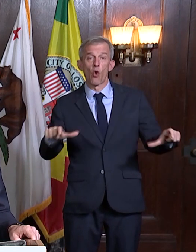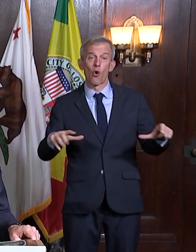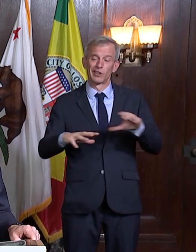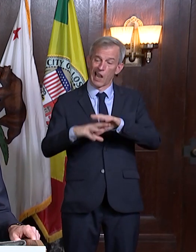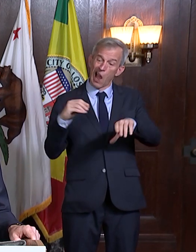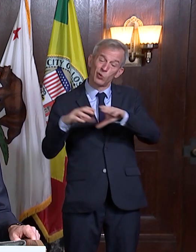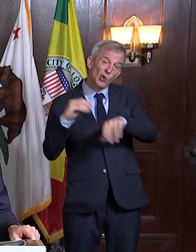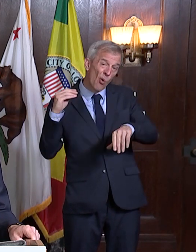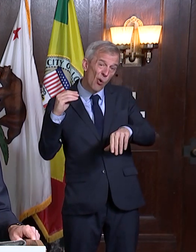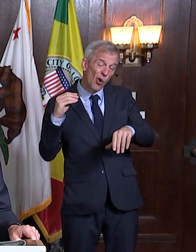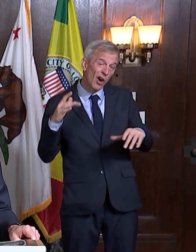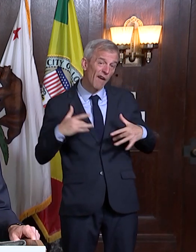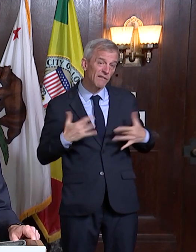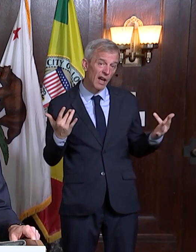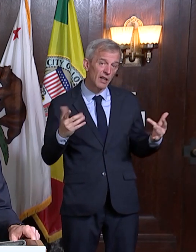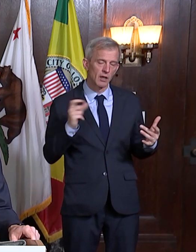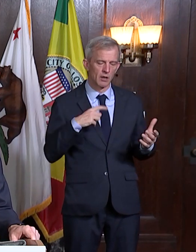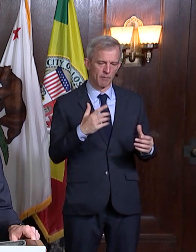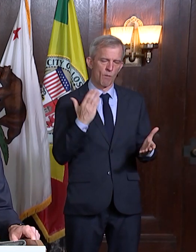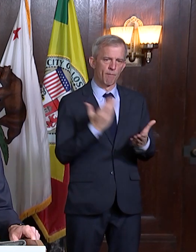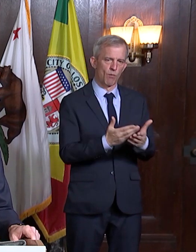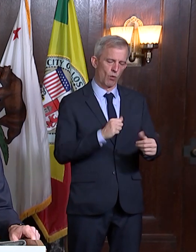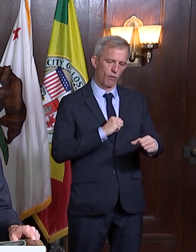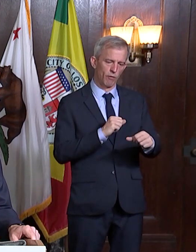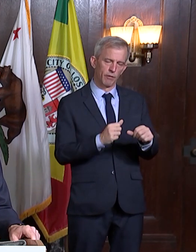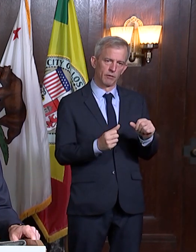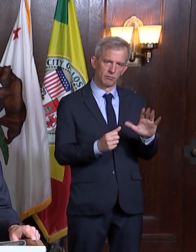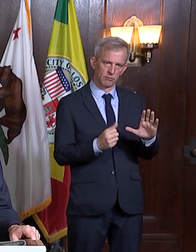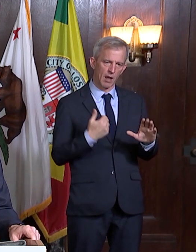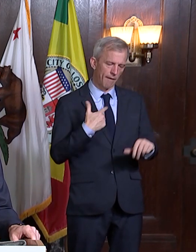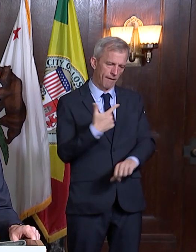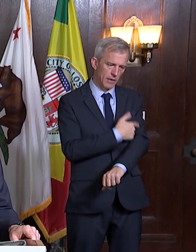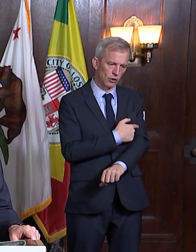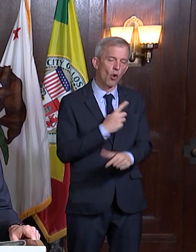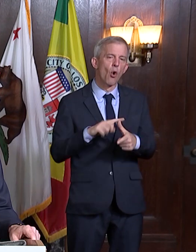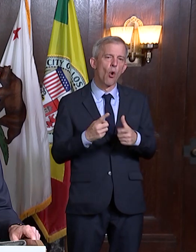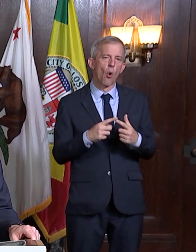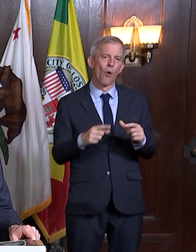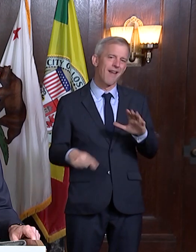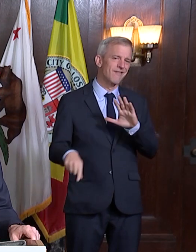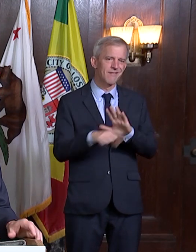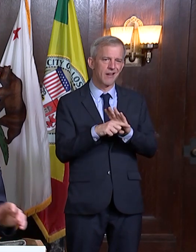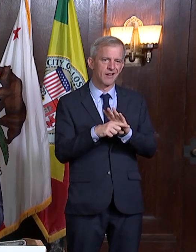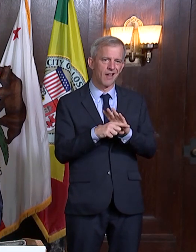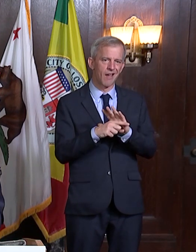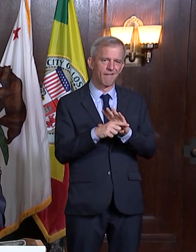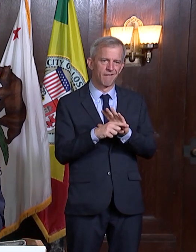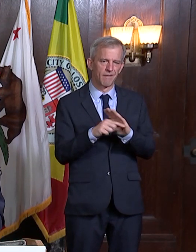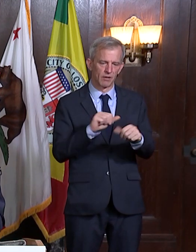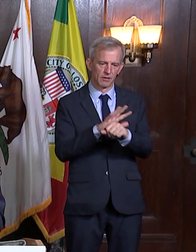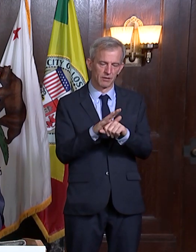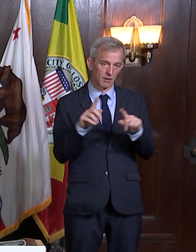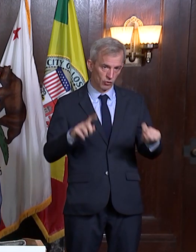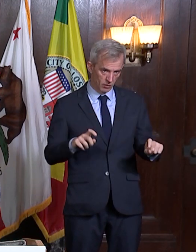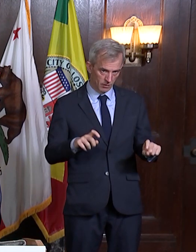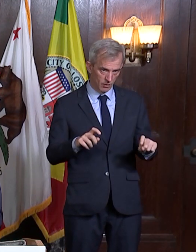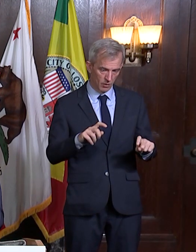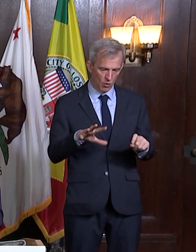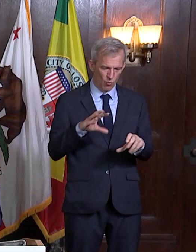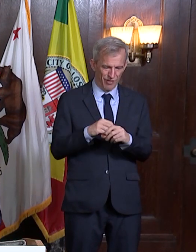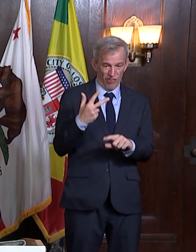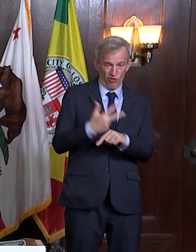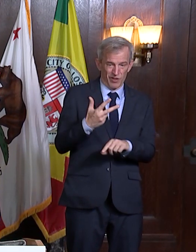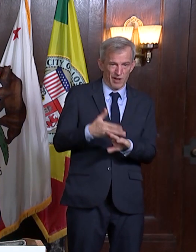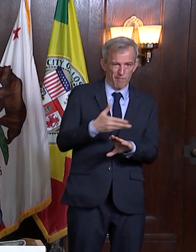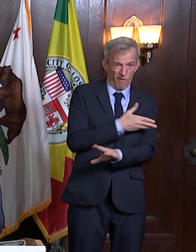proof of vaccination or a negative COVID-19 test taken within 72 hours of entry. In terms of the brass tacks of what Safe Pass